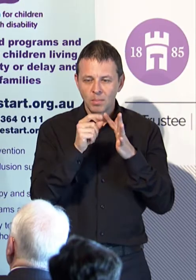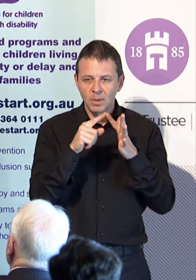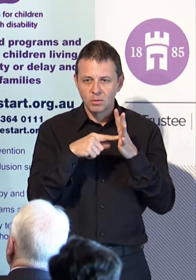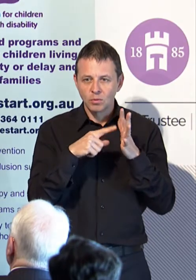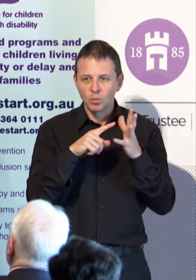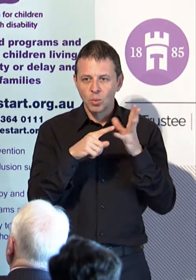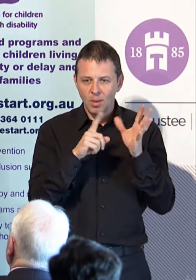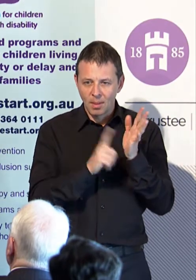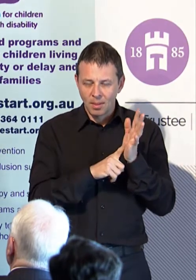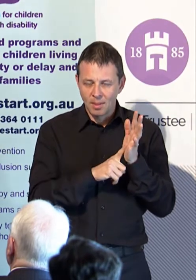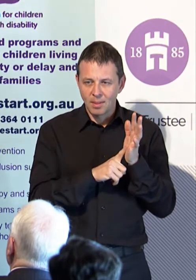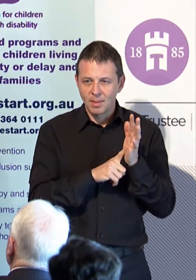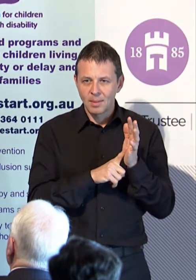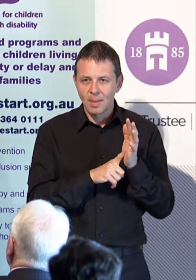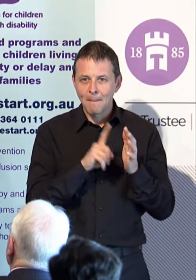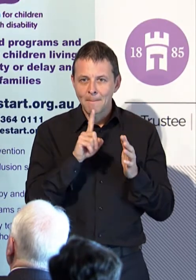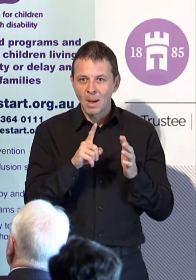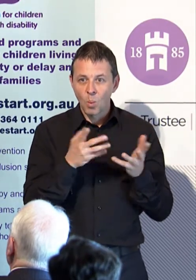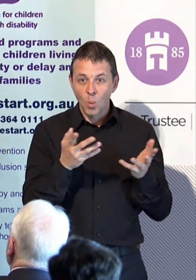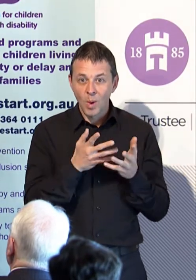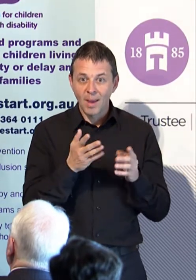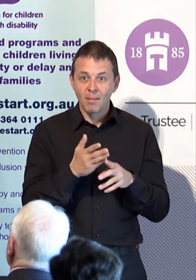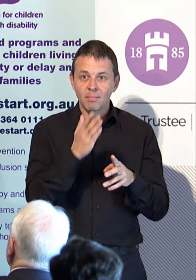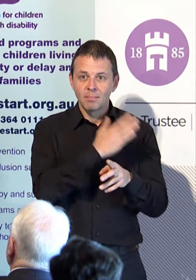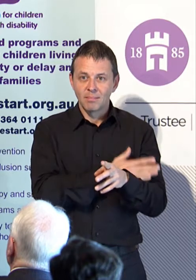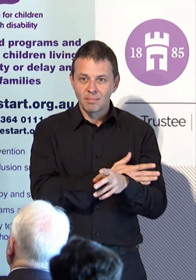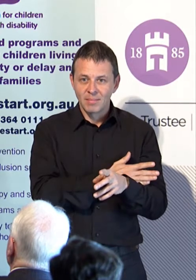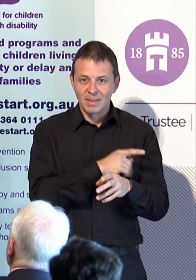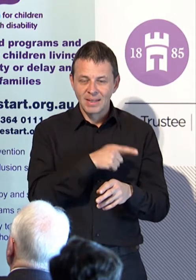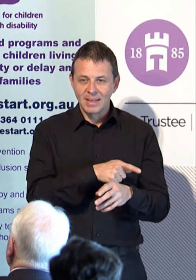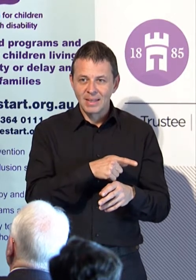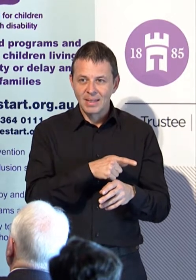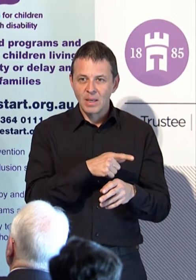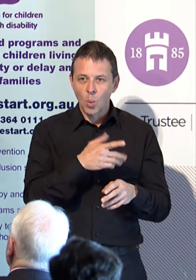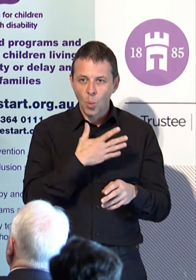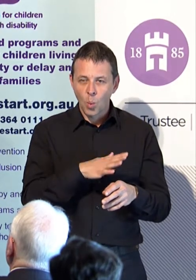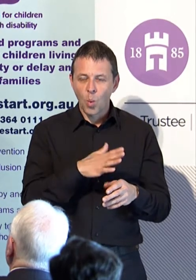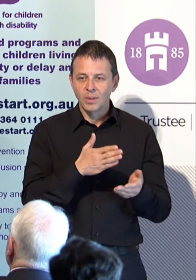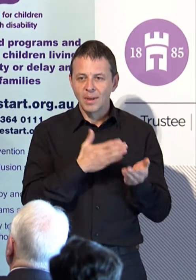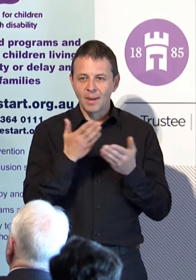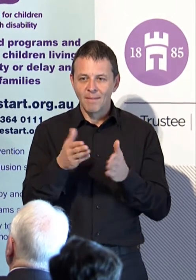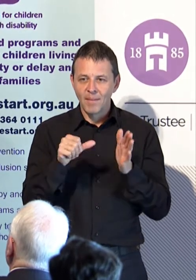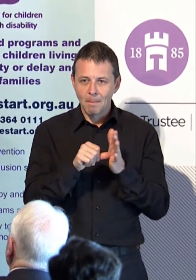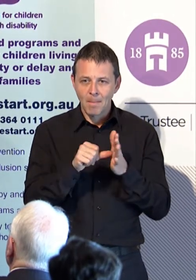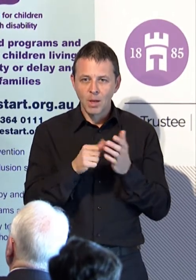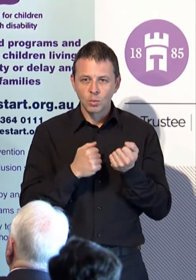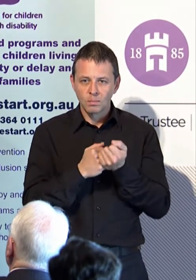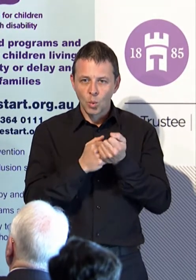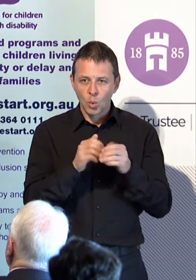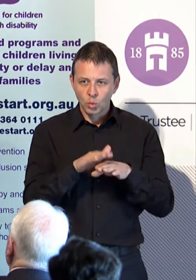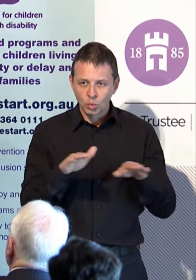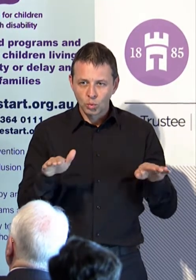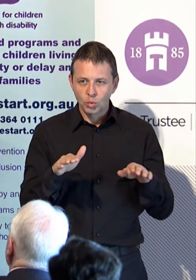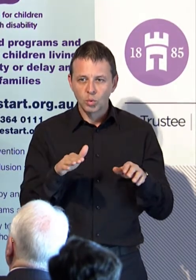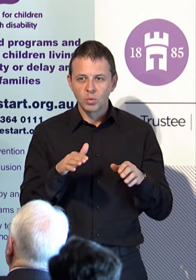now Perpetual. But the essence of the initiative is the same. He wanted to give money to support children and in their